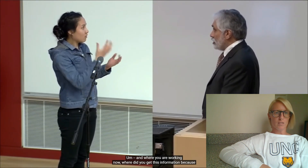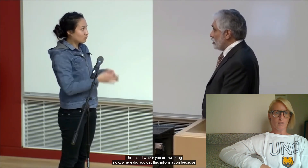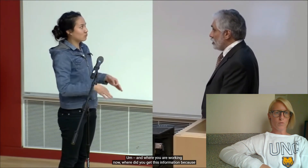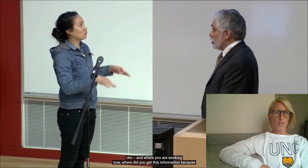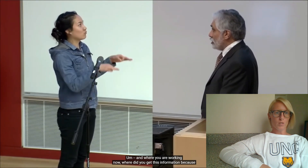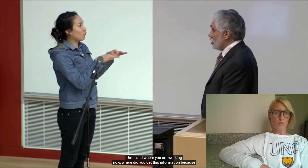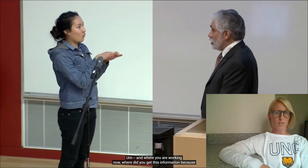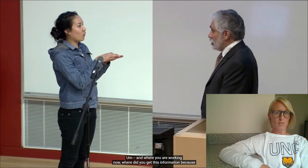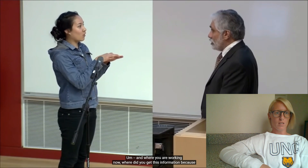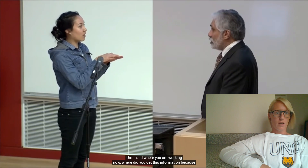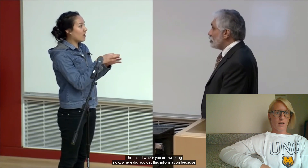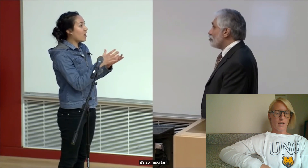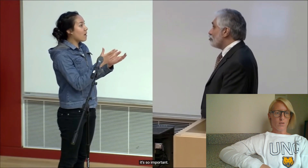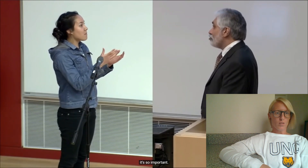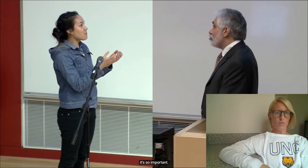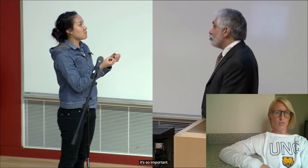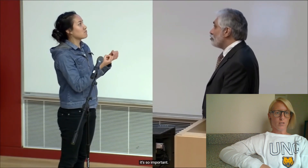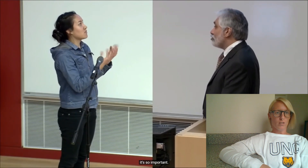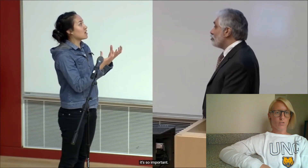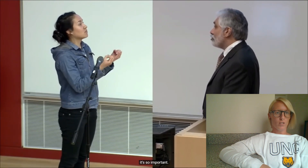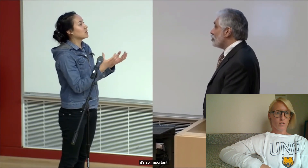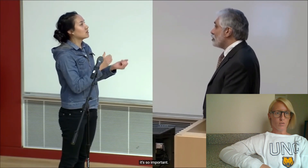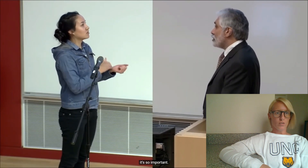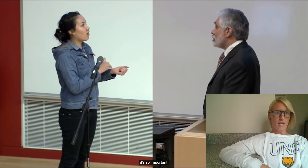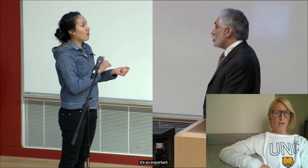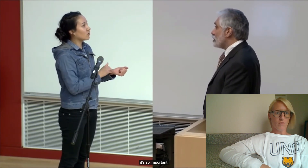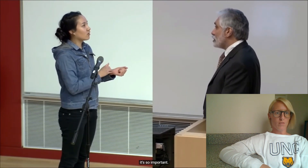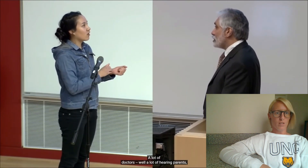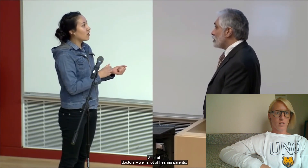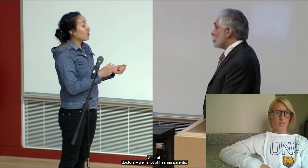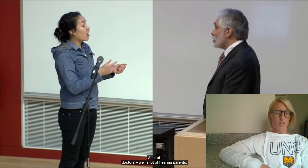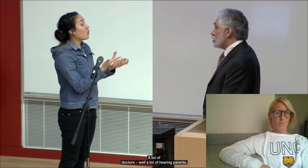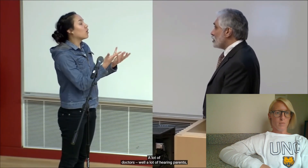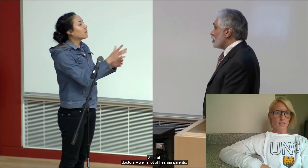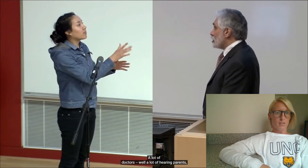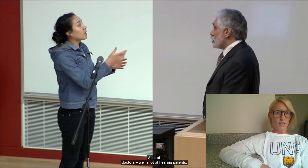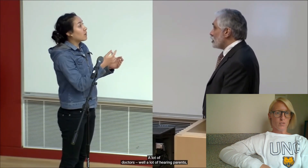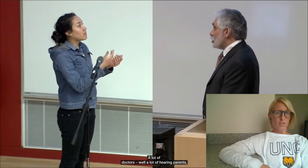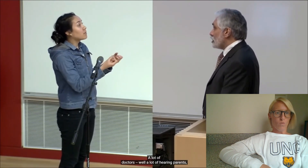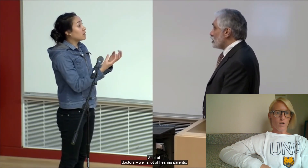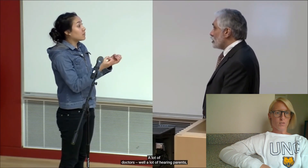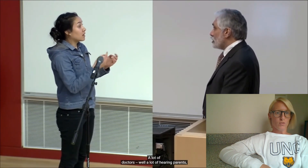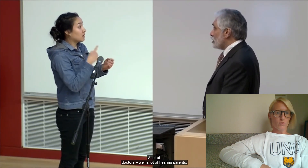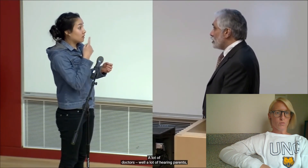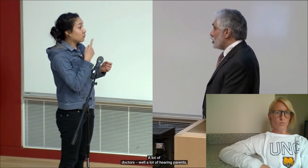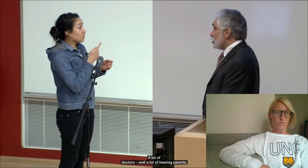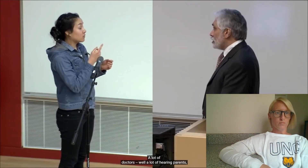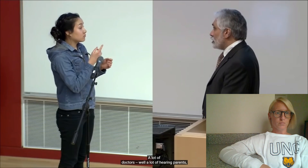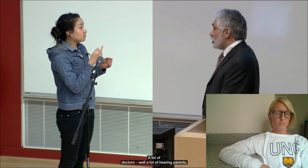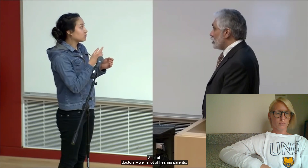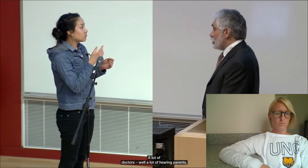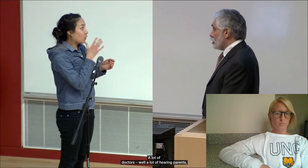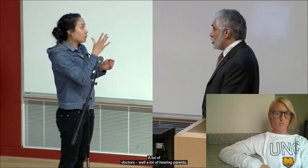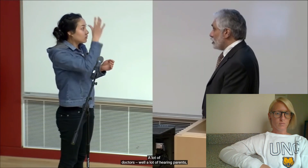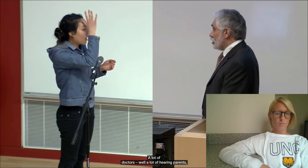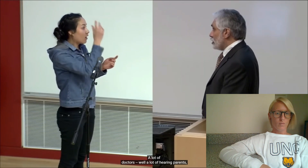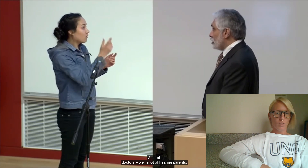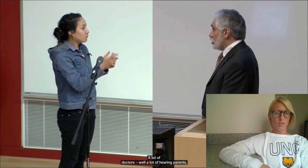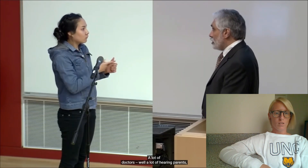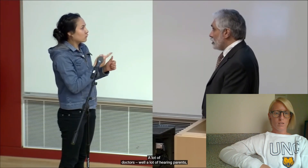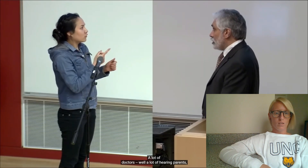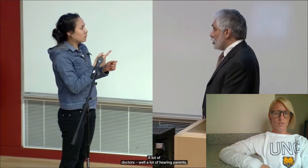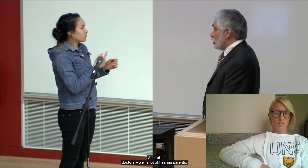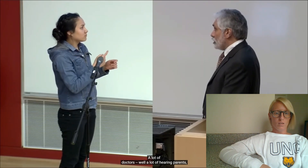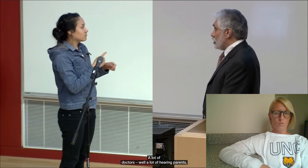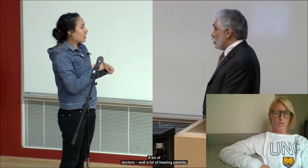where did you get this information? Because it's so important. Critical to have A lot of many doctors doctors, that want to, and a lot of